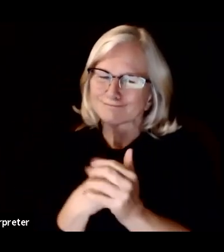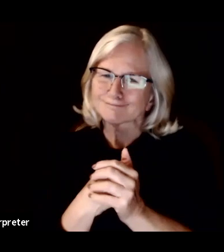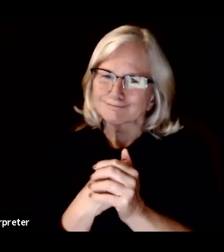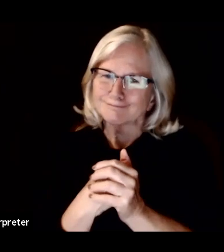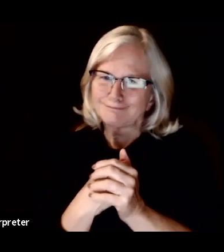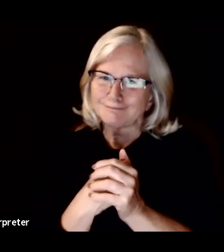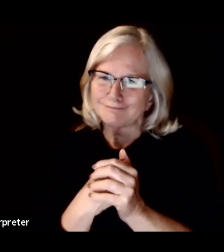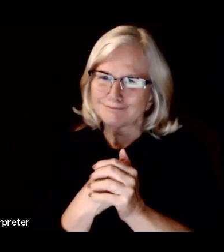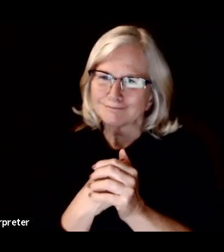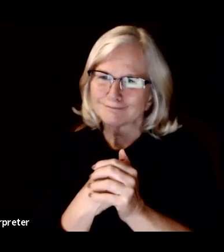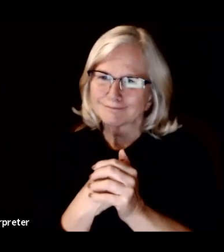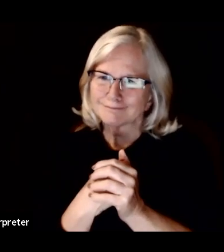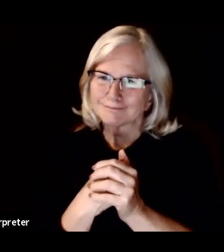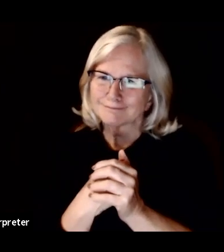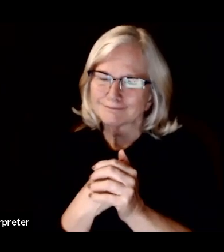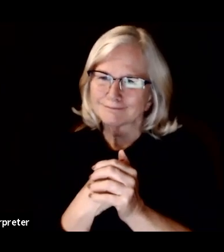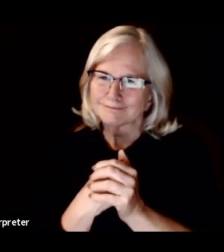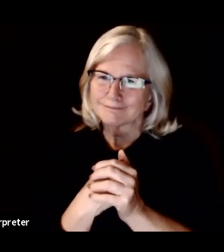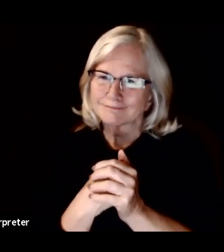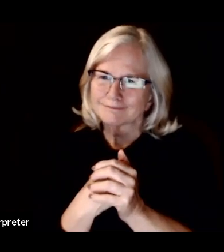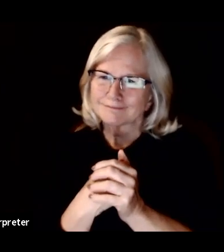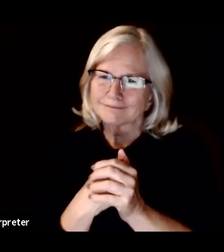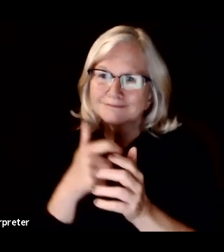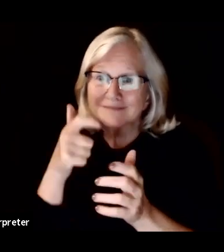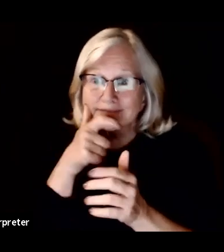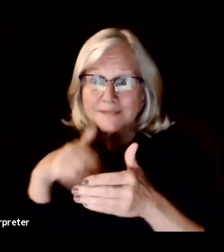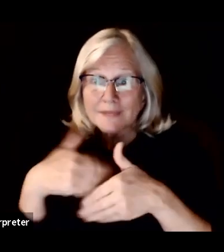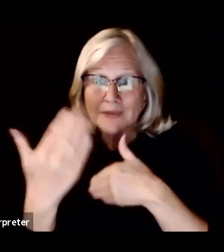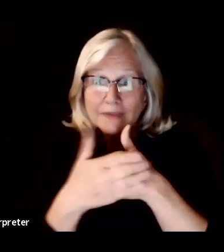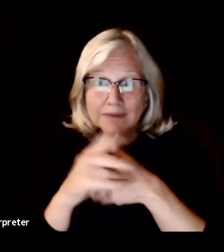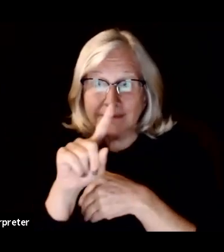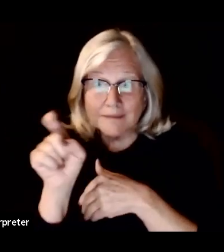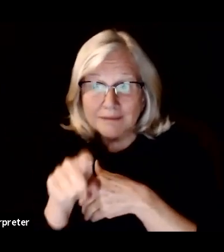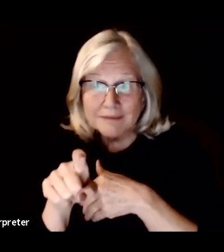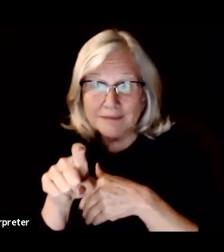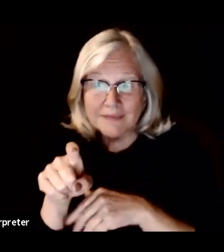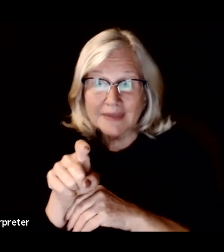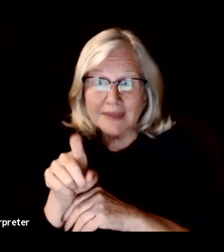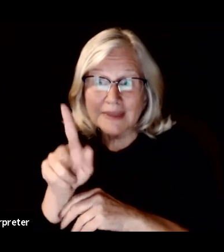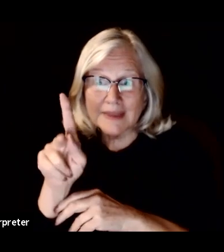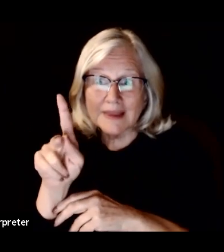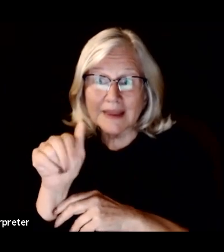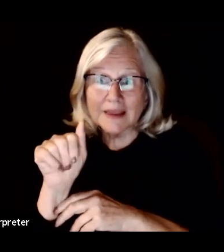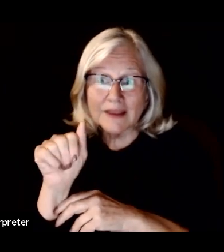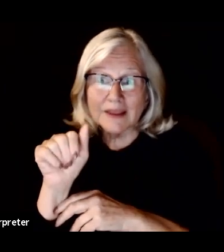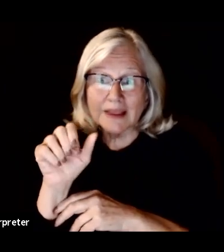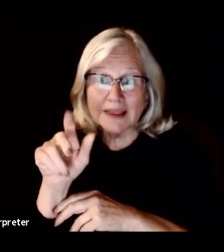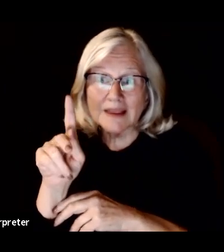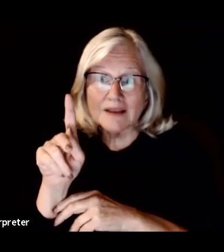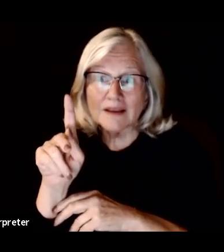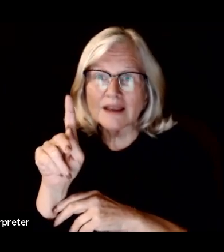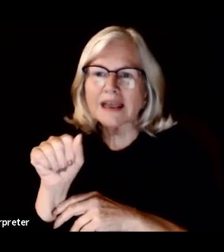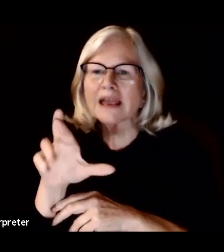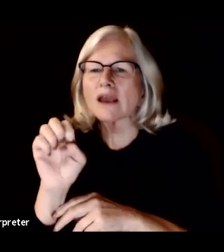Thank you. Your next question comes from the line of Catherine Rickert from Minnesota Public Radio. Your line is